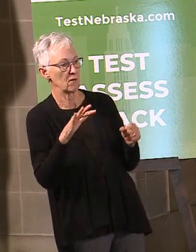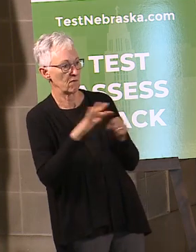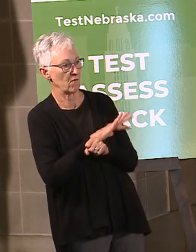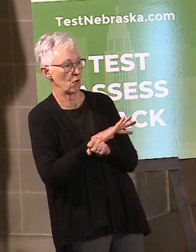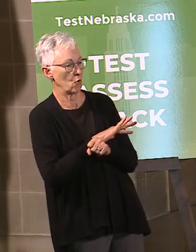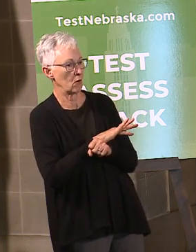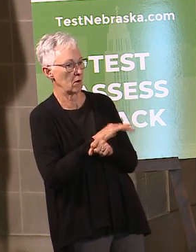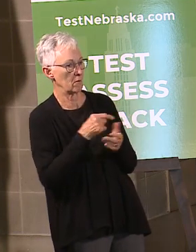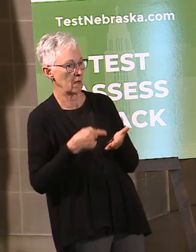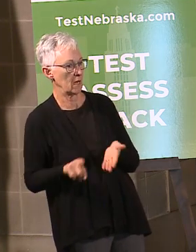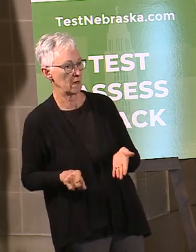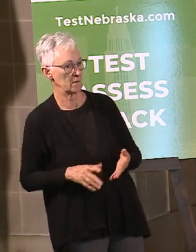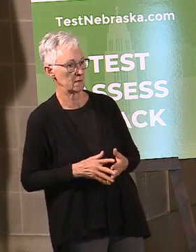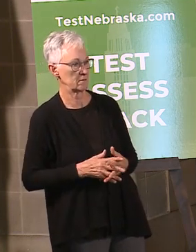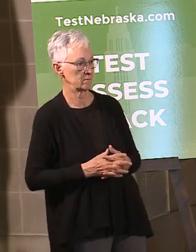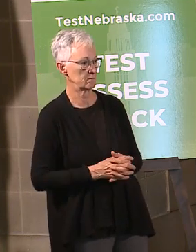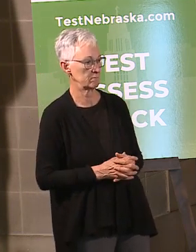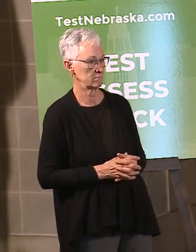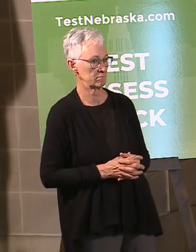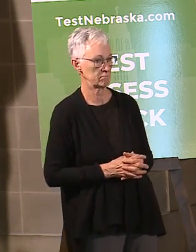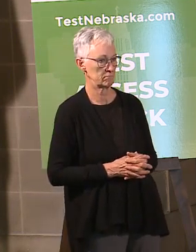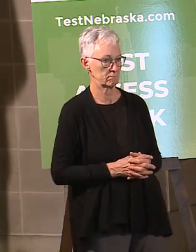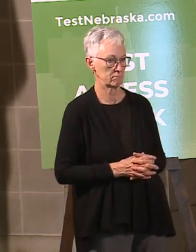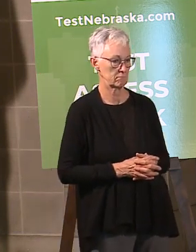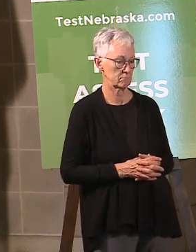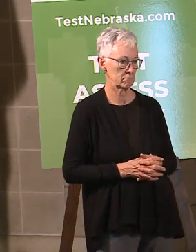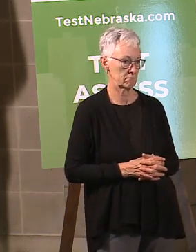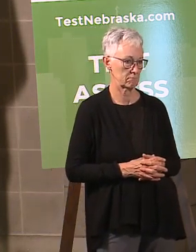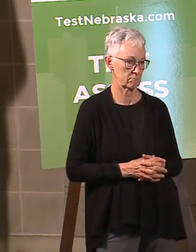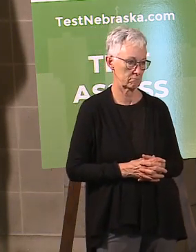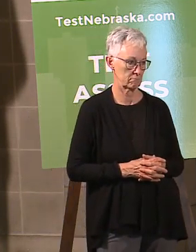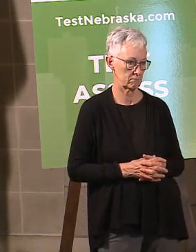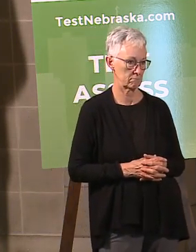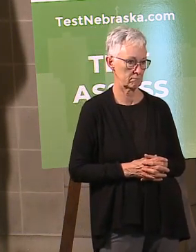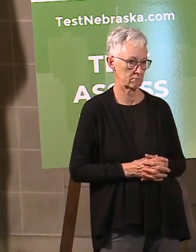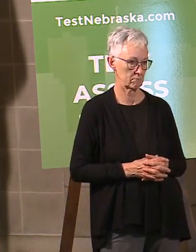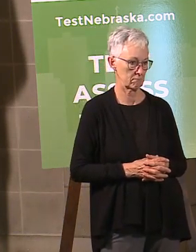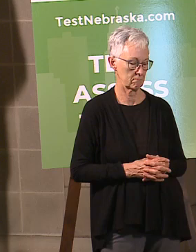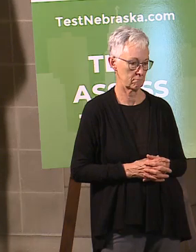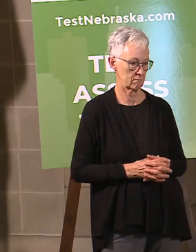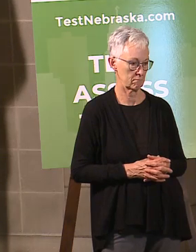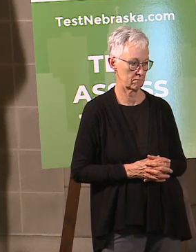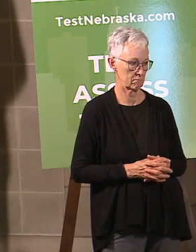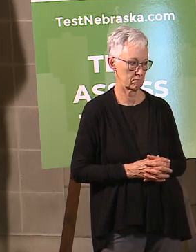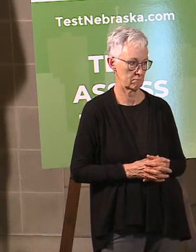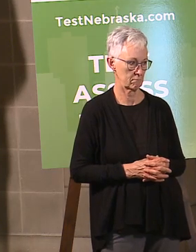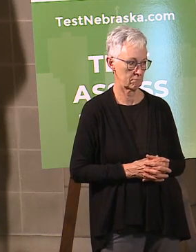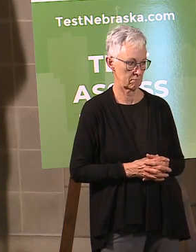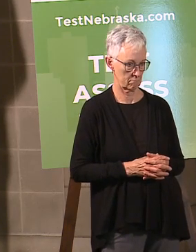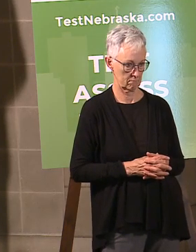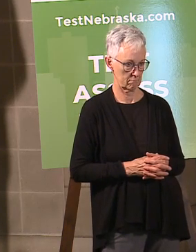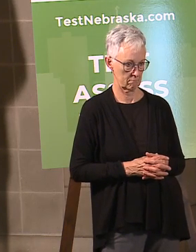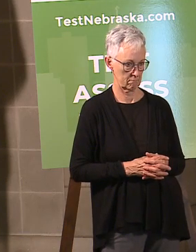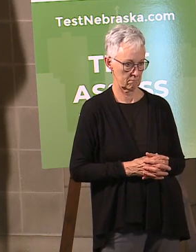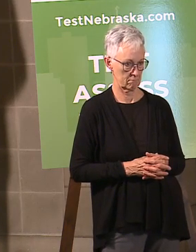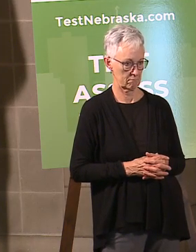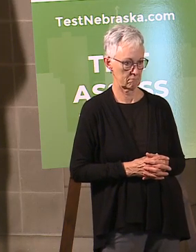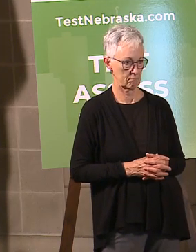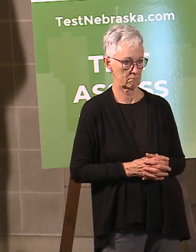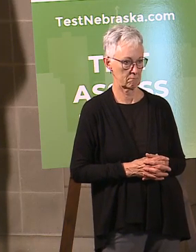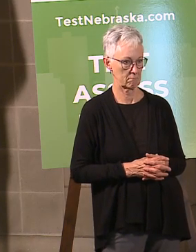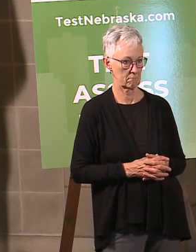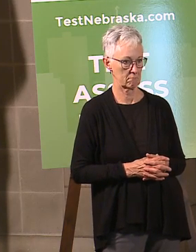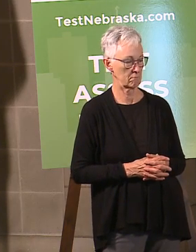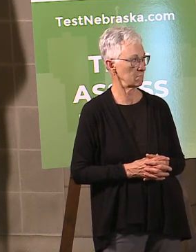Is that good, Taylor? Yep. We have a question from Sherelle at KBTM. She wants to know if takeout alcohol